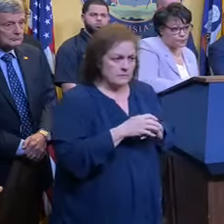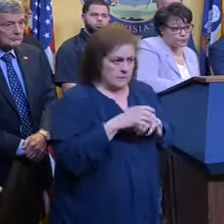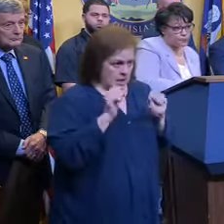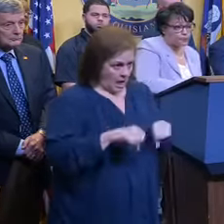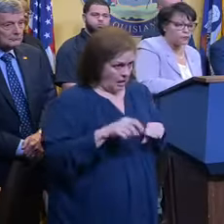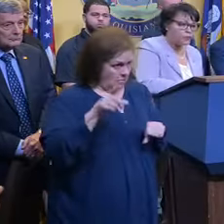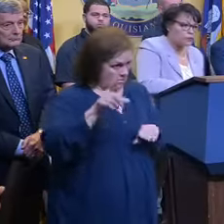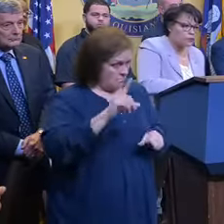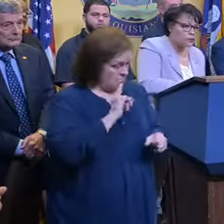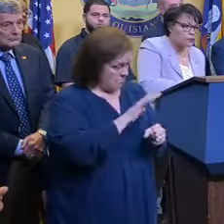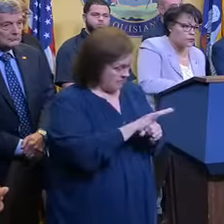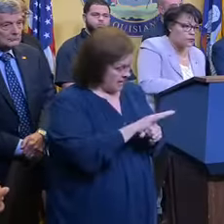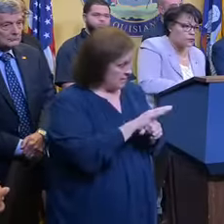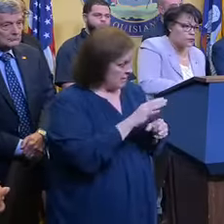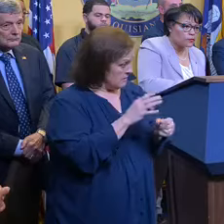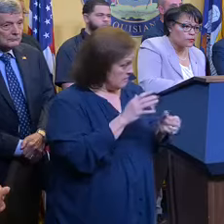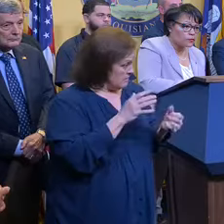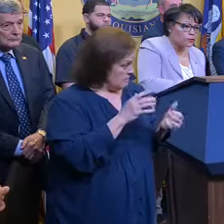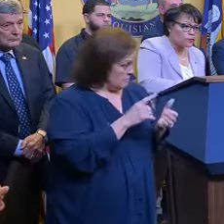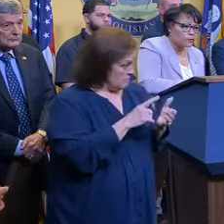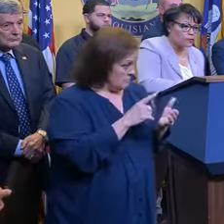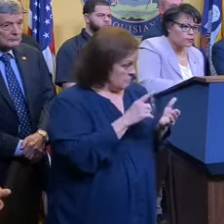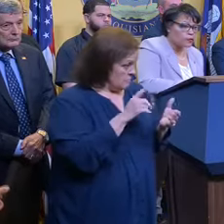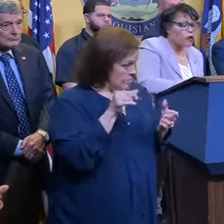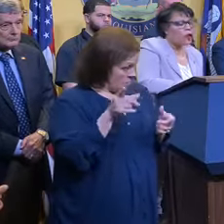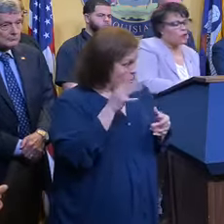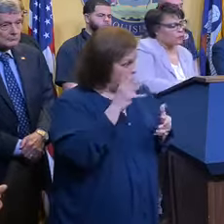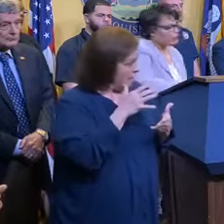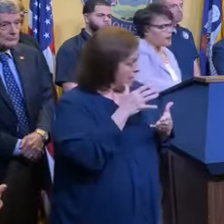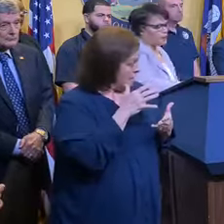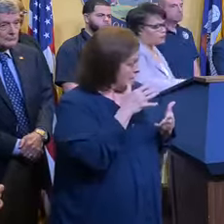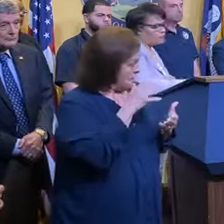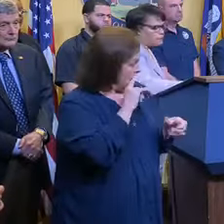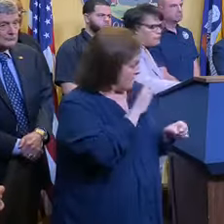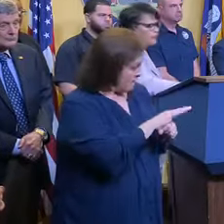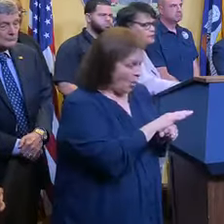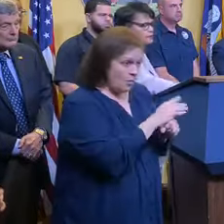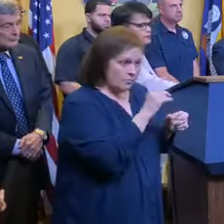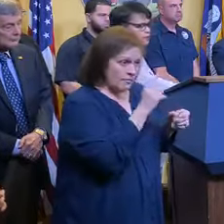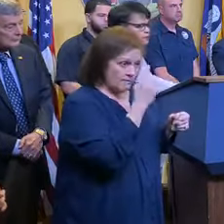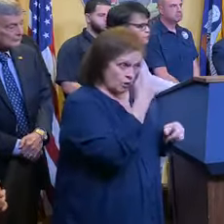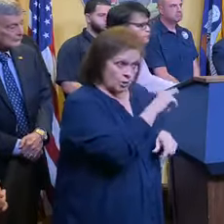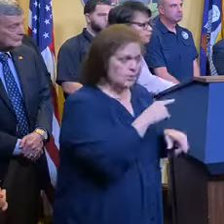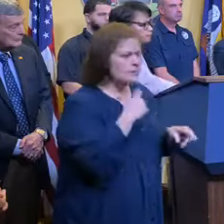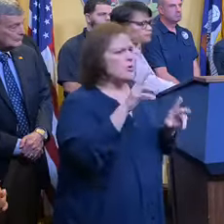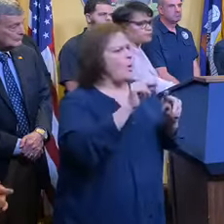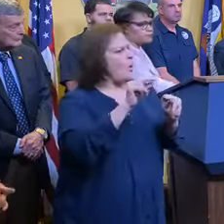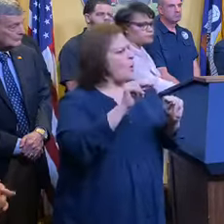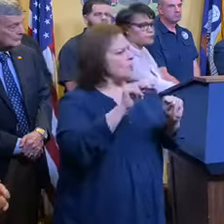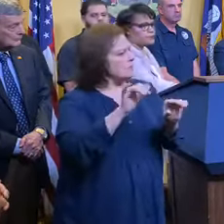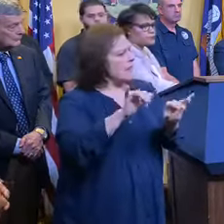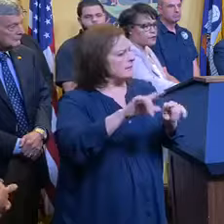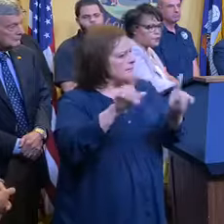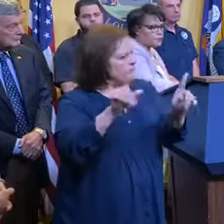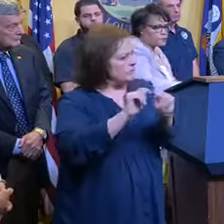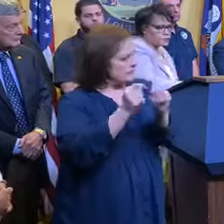those cases that have gone to the CDC, or can they help you confirm any that are locally that may come out? I don't believe that's the team that would be